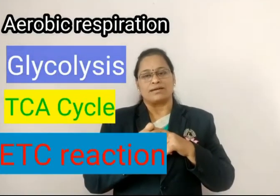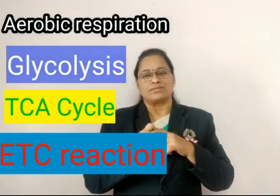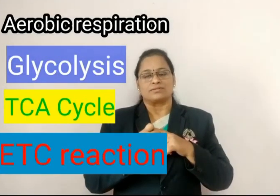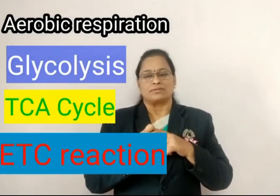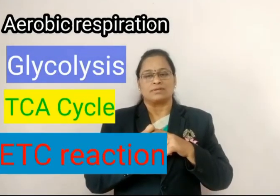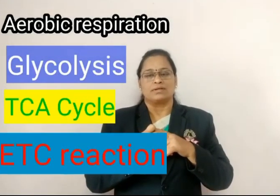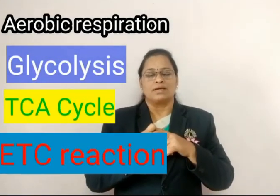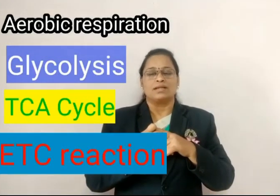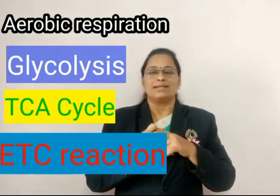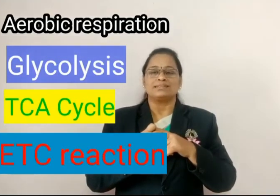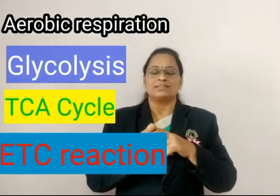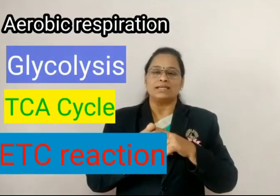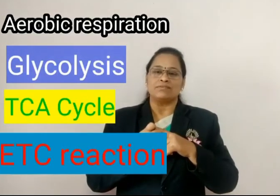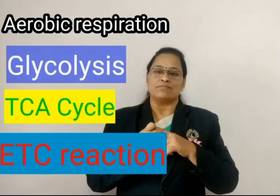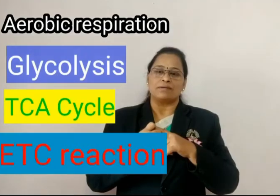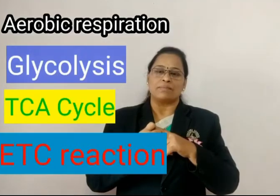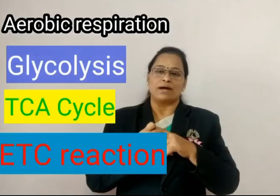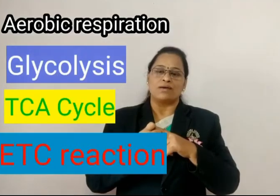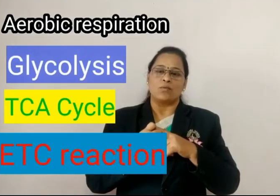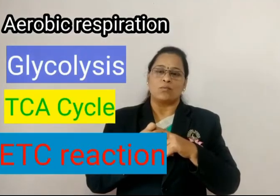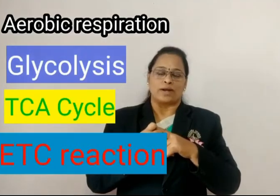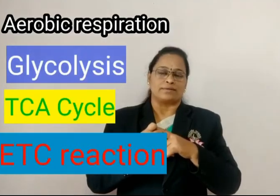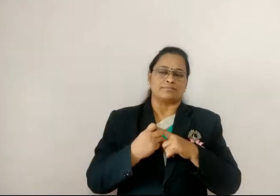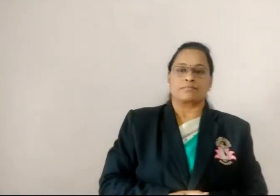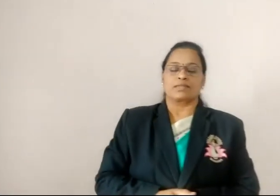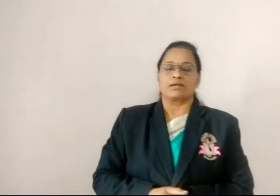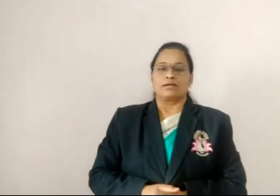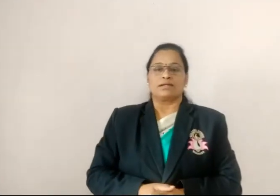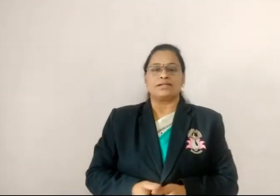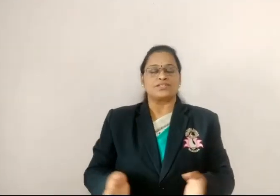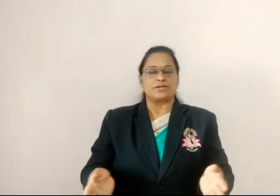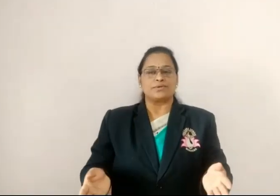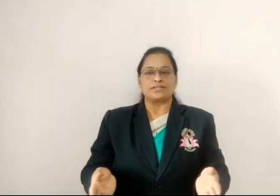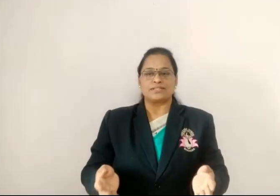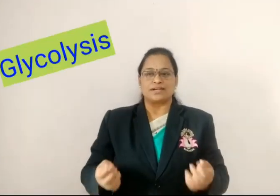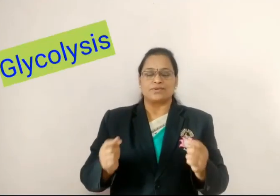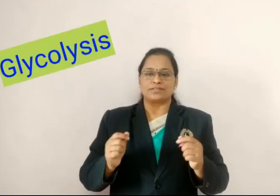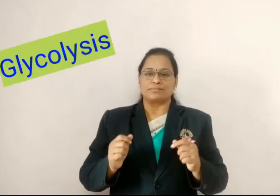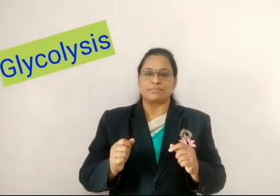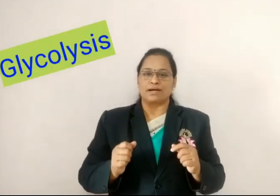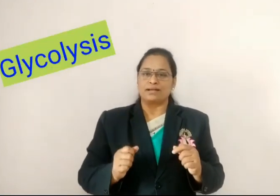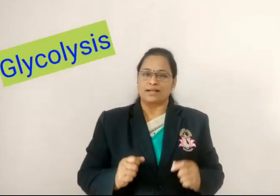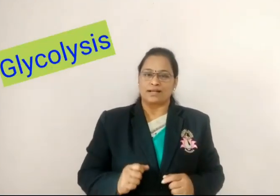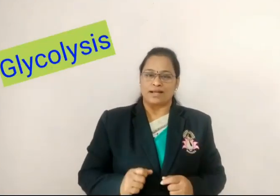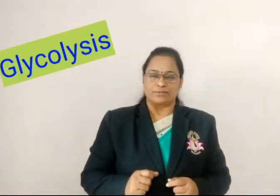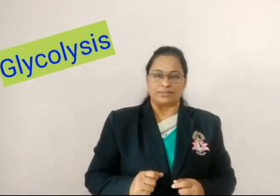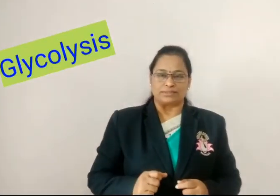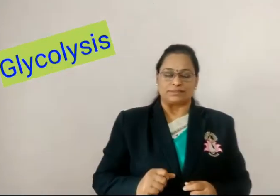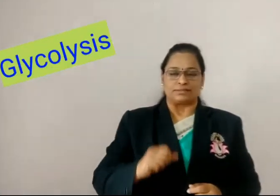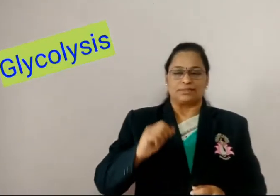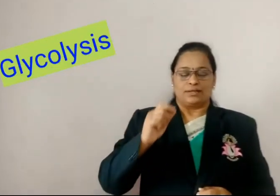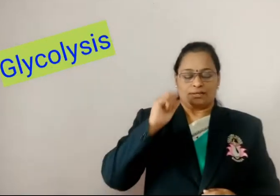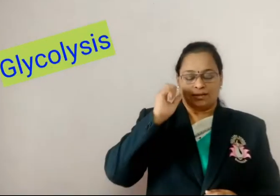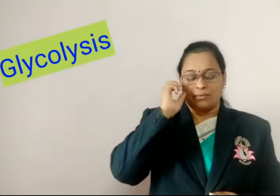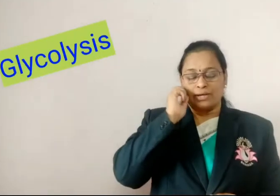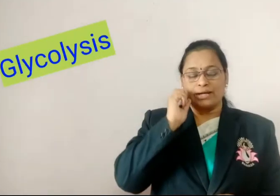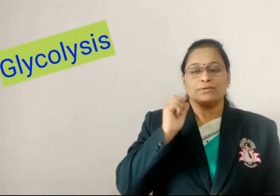reaction. Let's see one by one. Let's try to understand what is meant by glycolysis. Now,